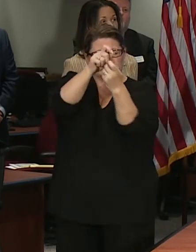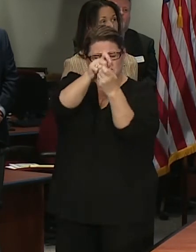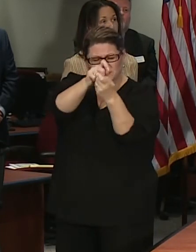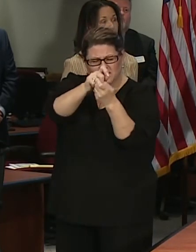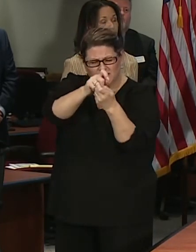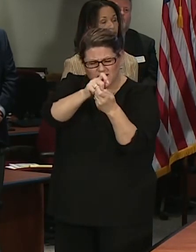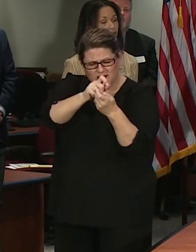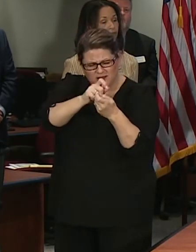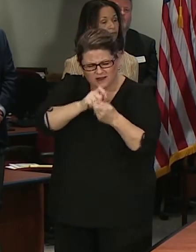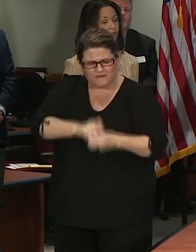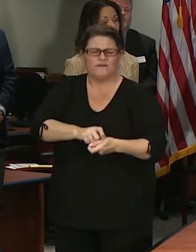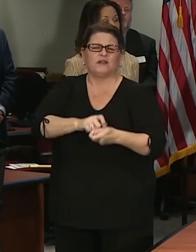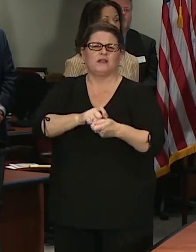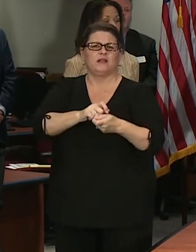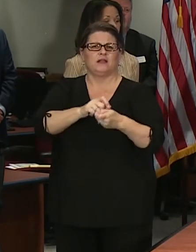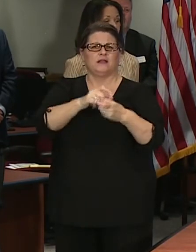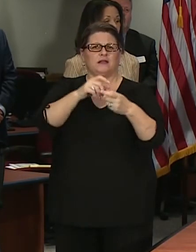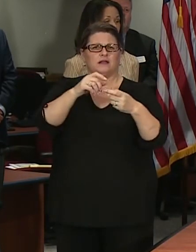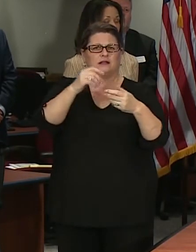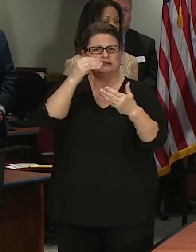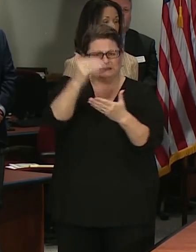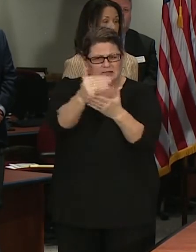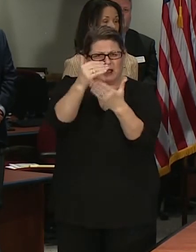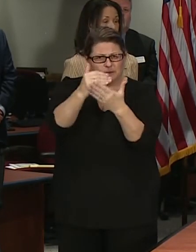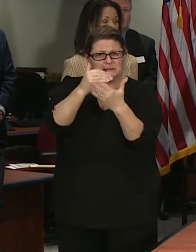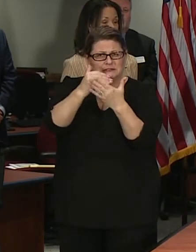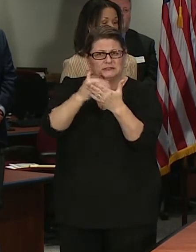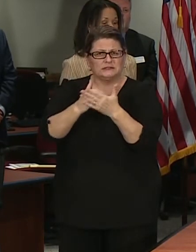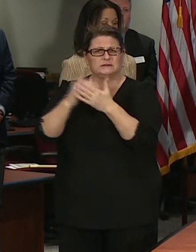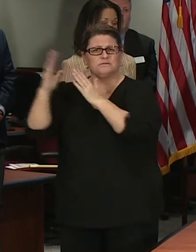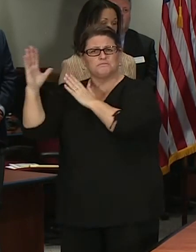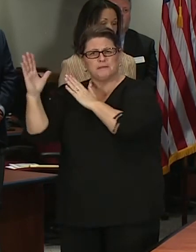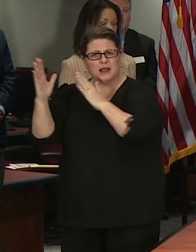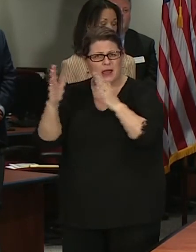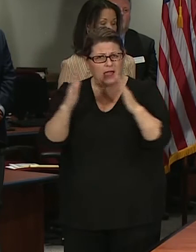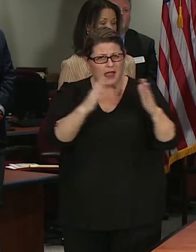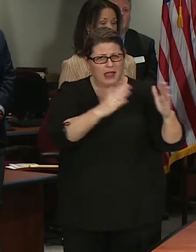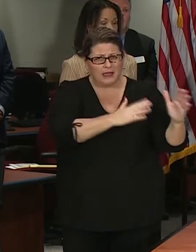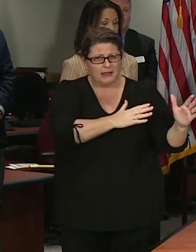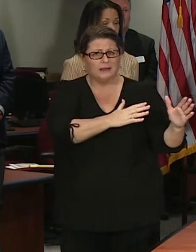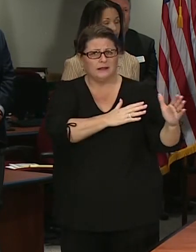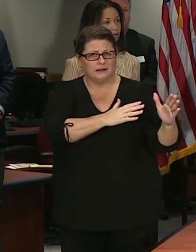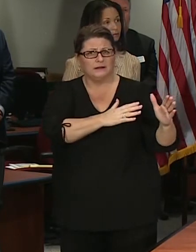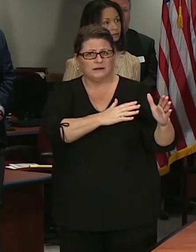seen here is, so far, has been a part of a plan that is working and